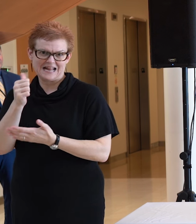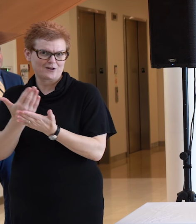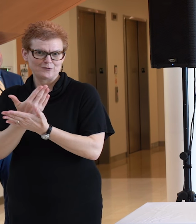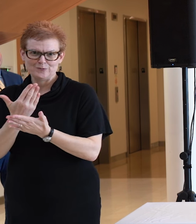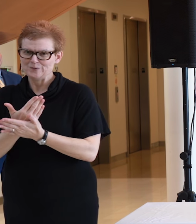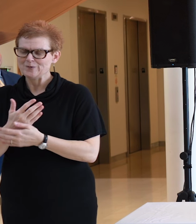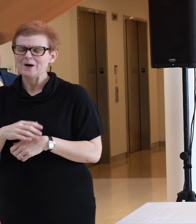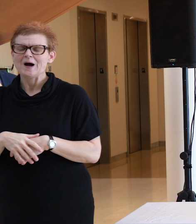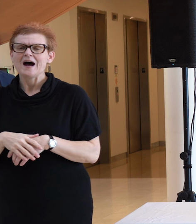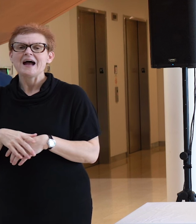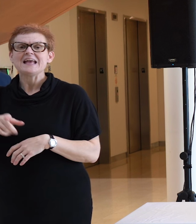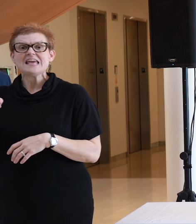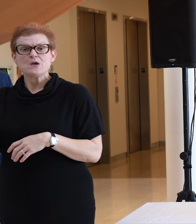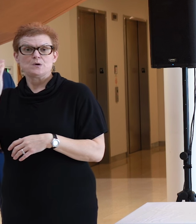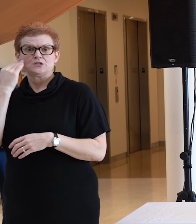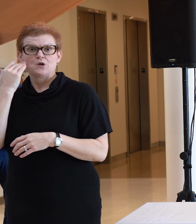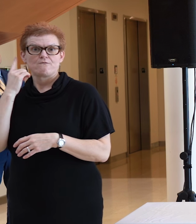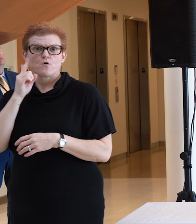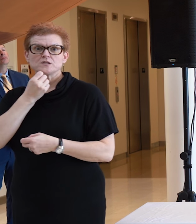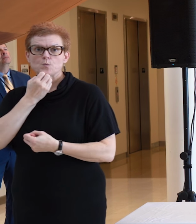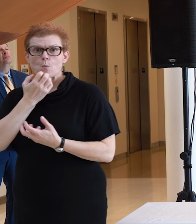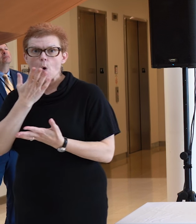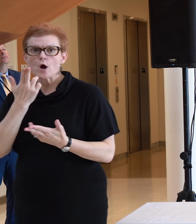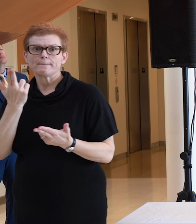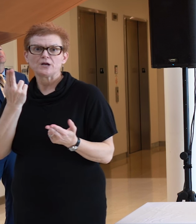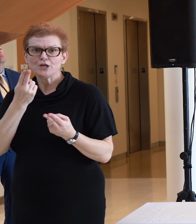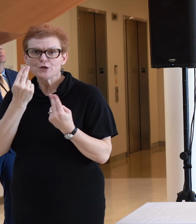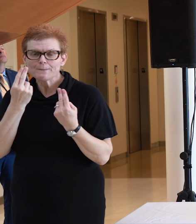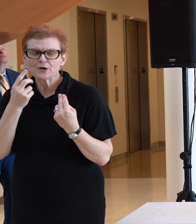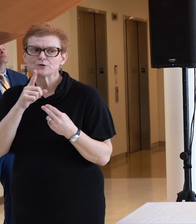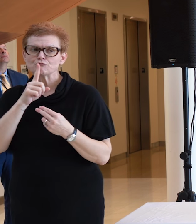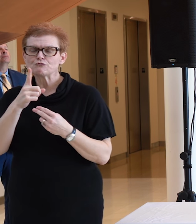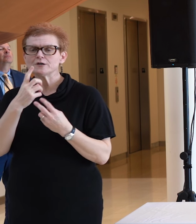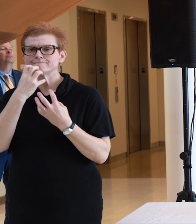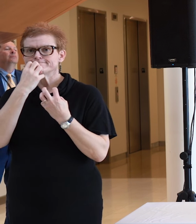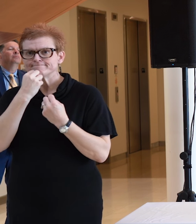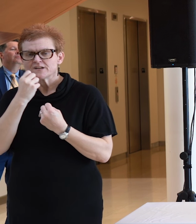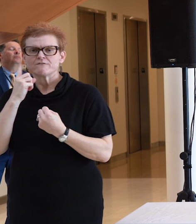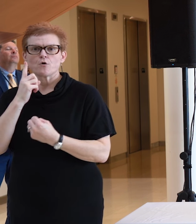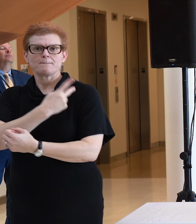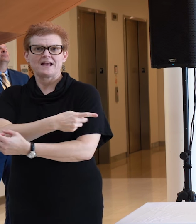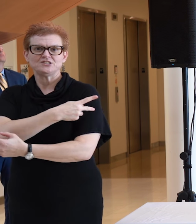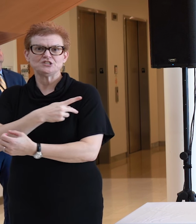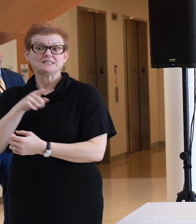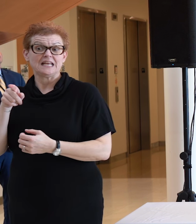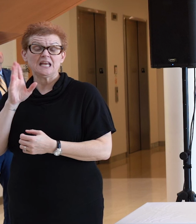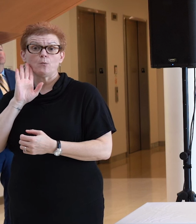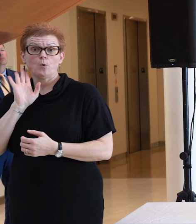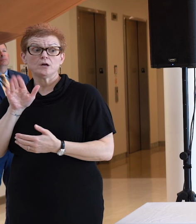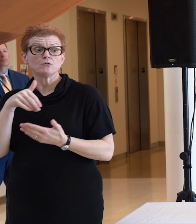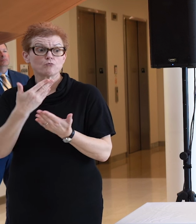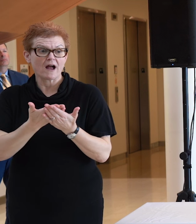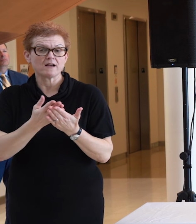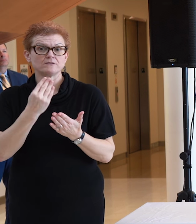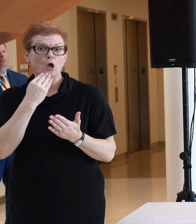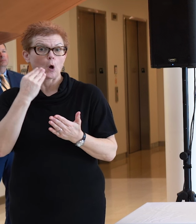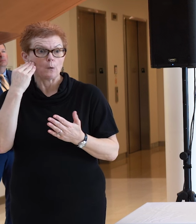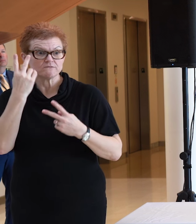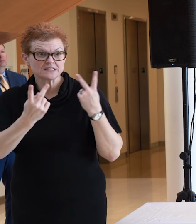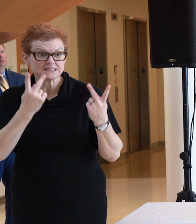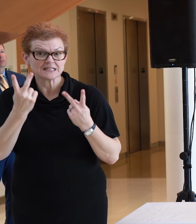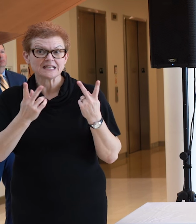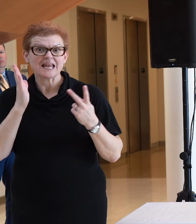I read that he became known for his warm humor and genuine concern for patients. I also read that he would do house visits after he left, and he put a light